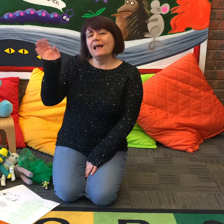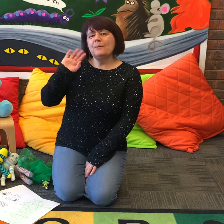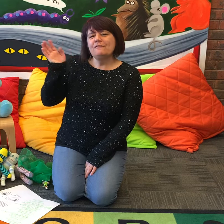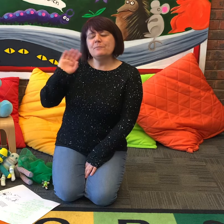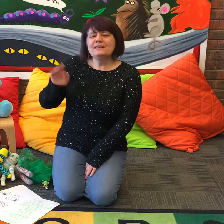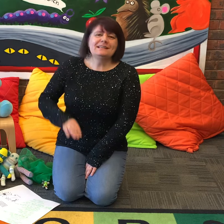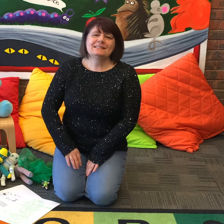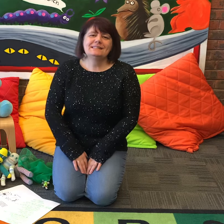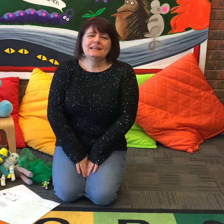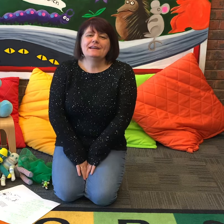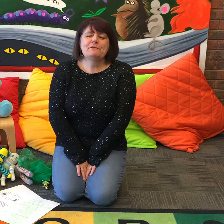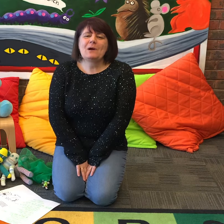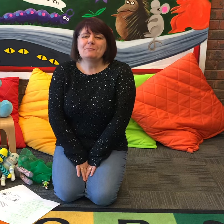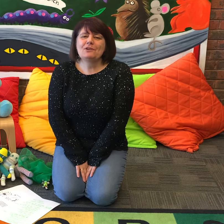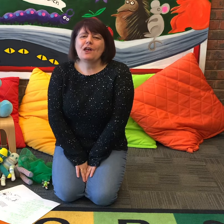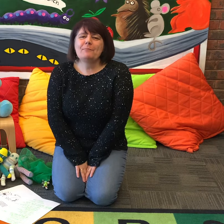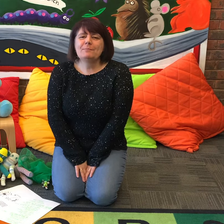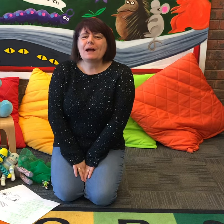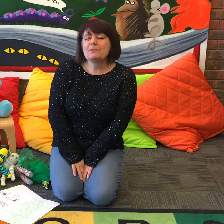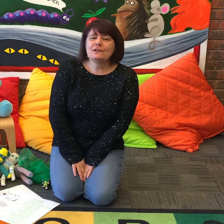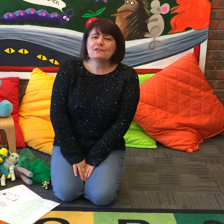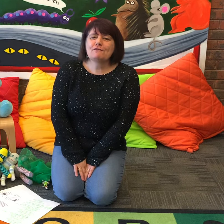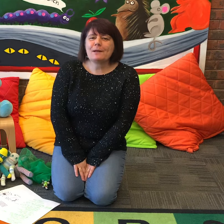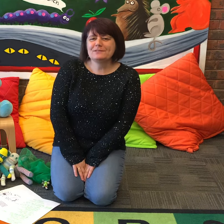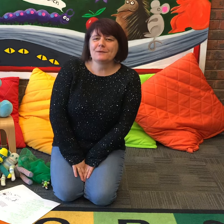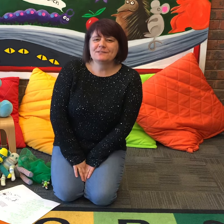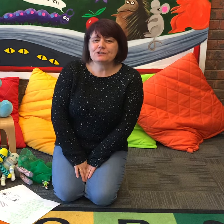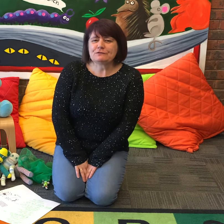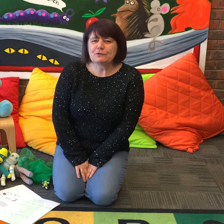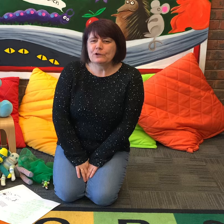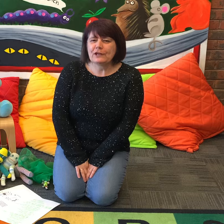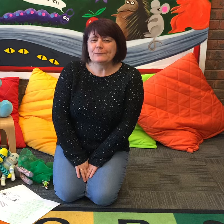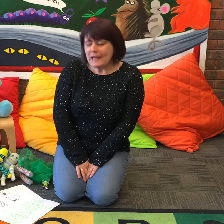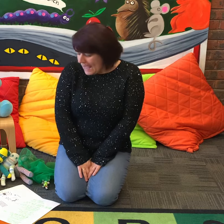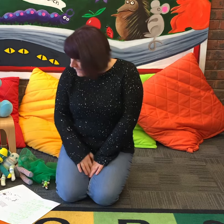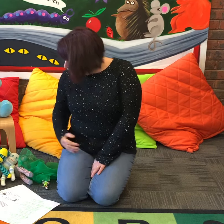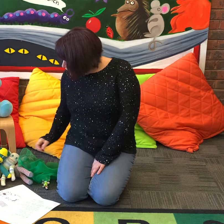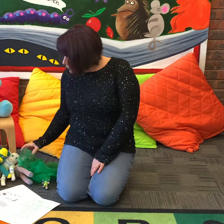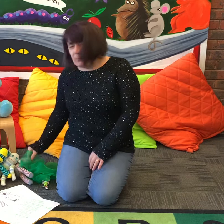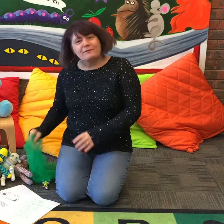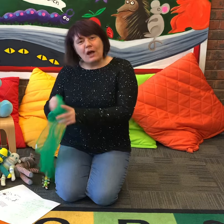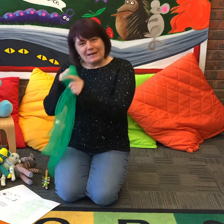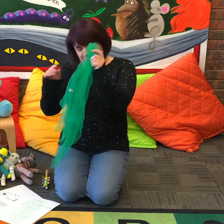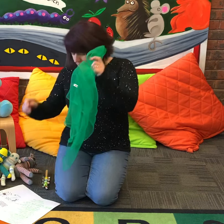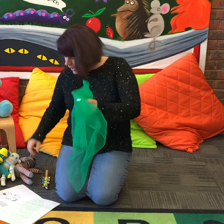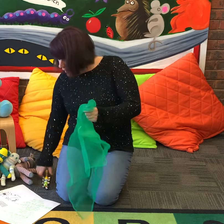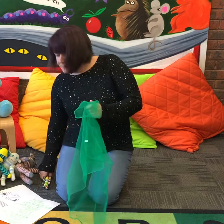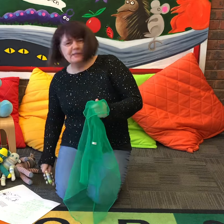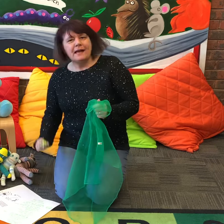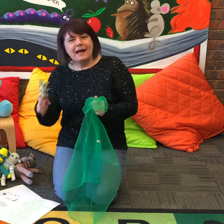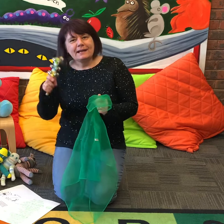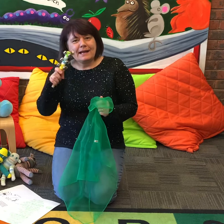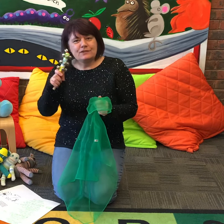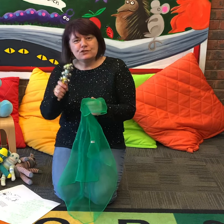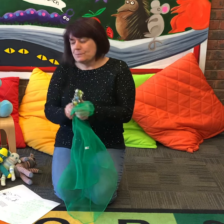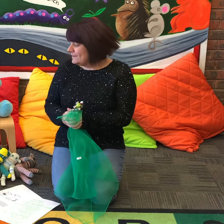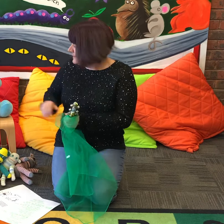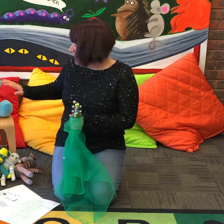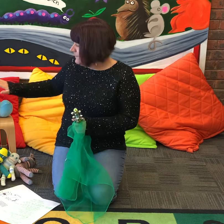Hello everybody, it's Dee here from Wellingborough Library, back with another rhyme time session for you. As usual, we've got our scarves and our instruments and we've got